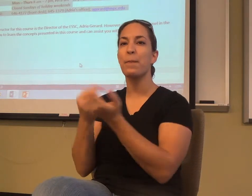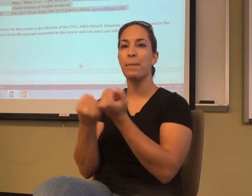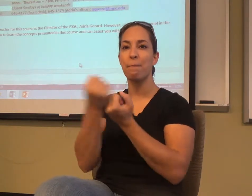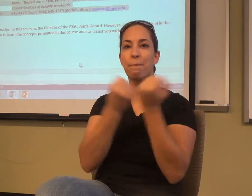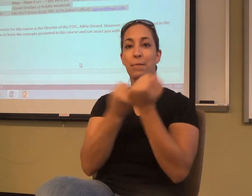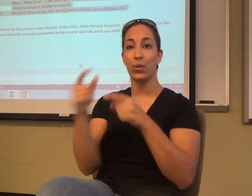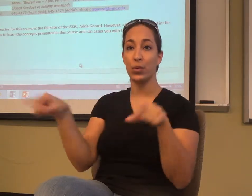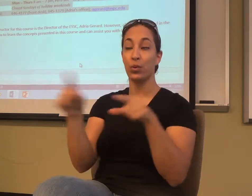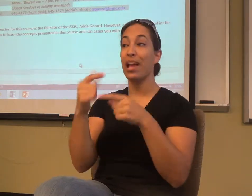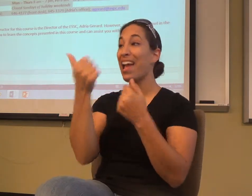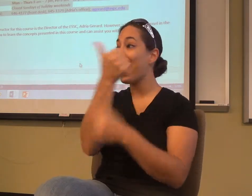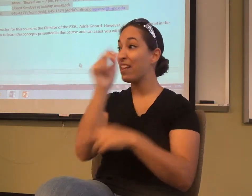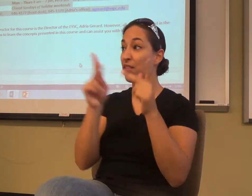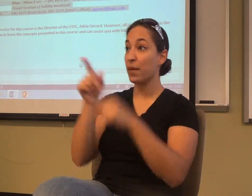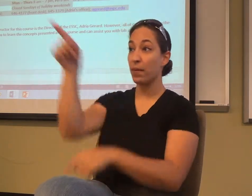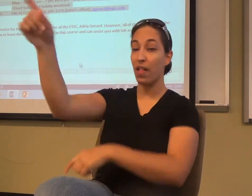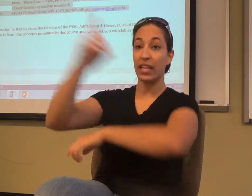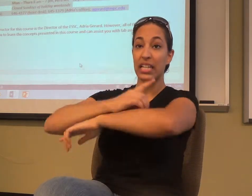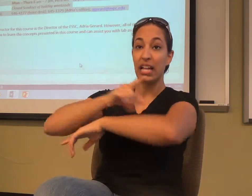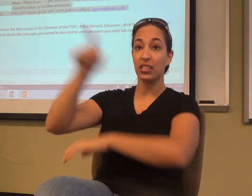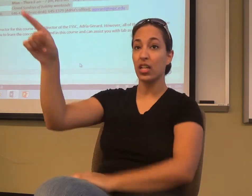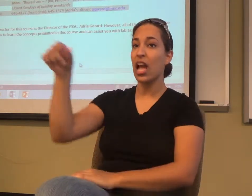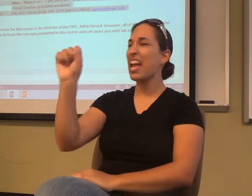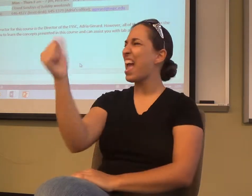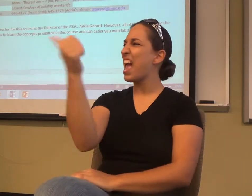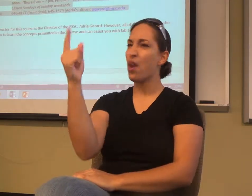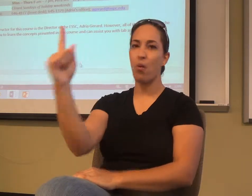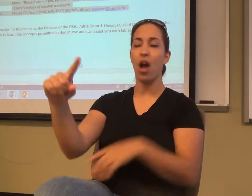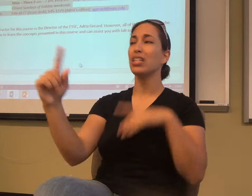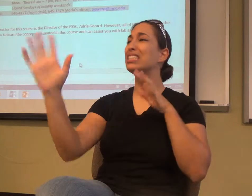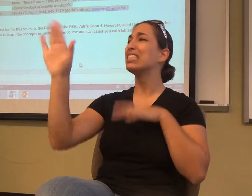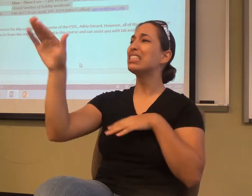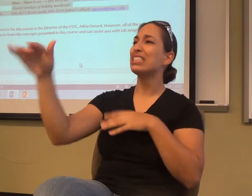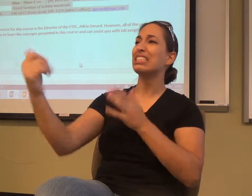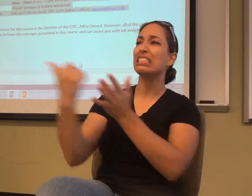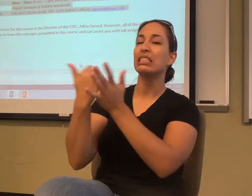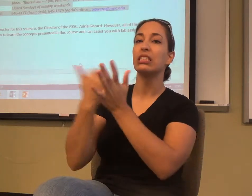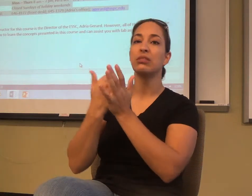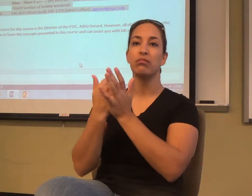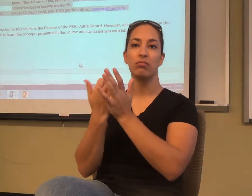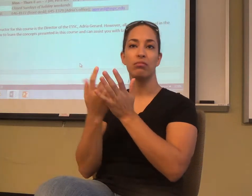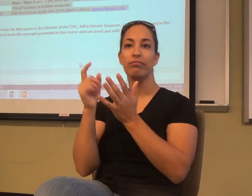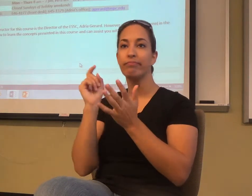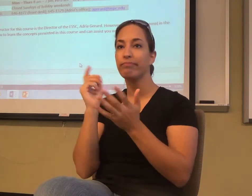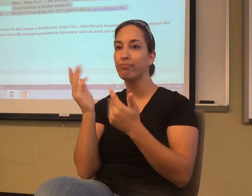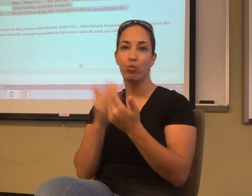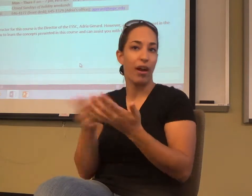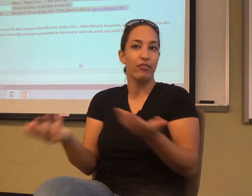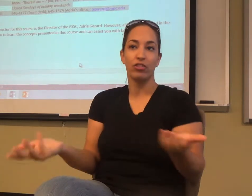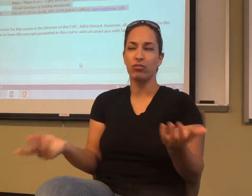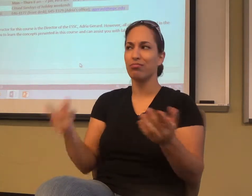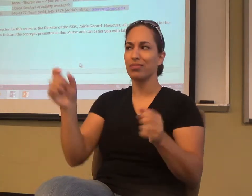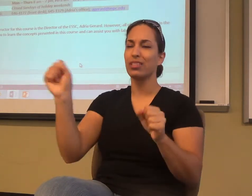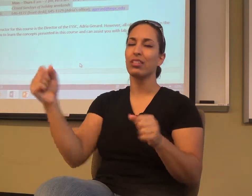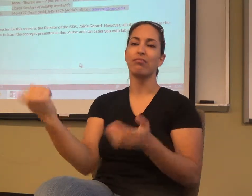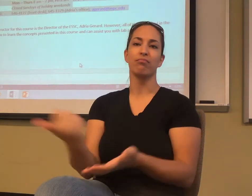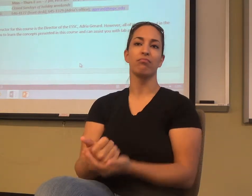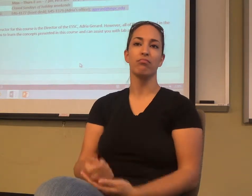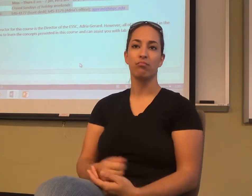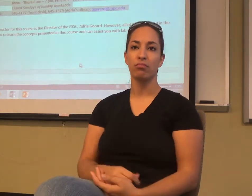at the desk, feel free to flag any one of them down if you're working on something and having trouble or having an issue, you have a question.